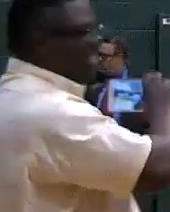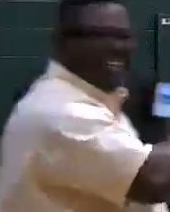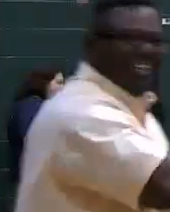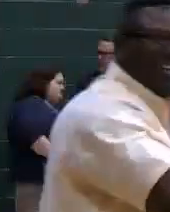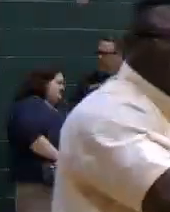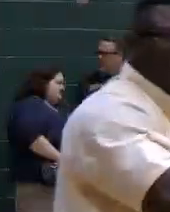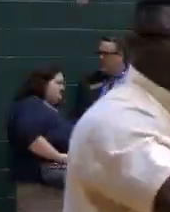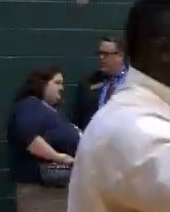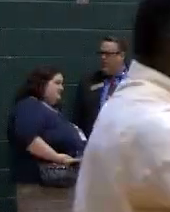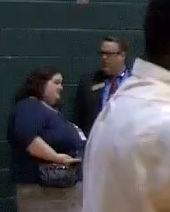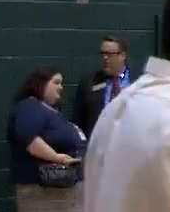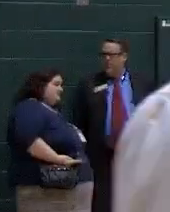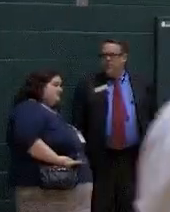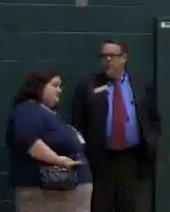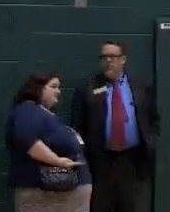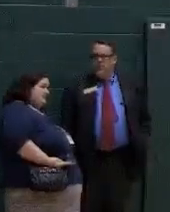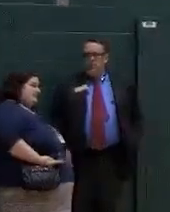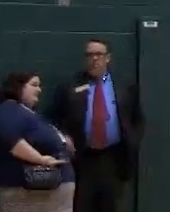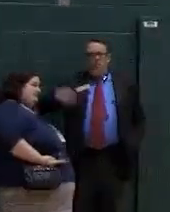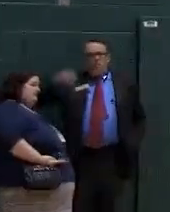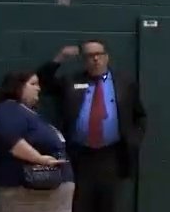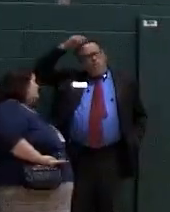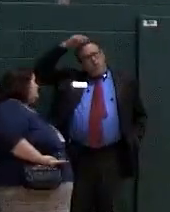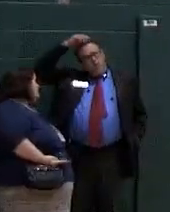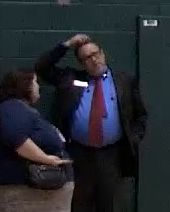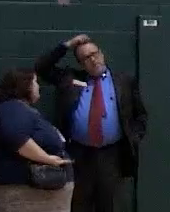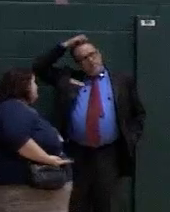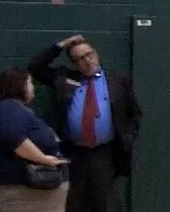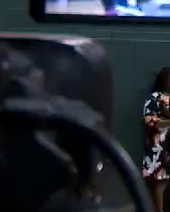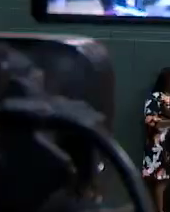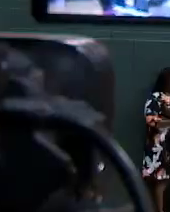And please feel free to join us for refreshments over in the cafeteria.